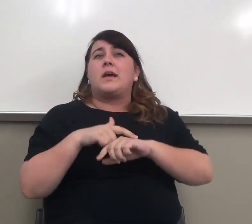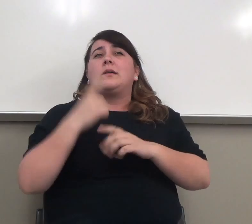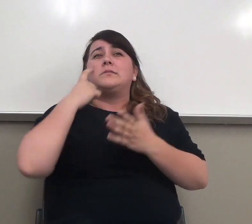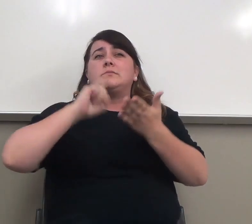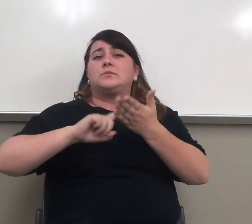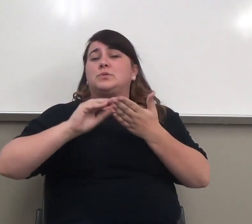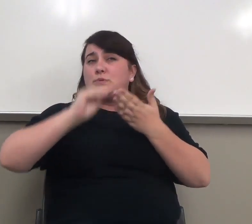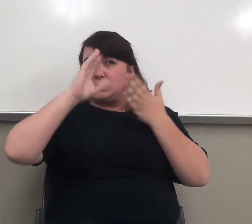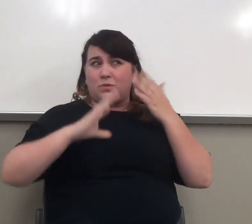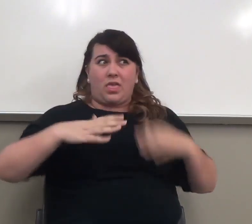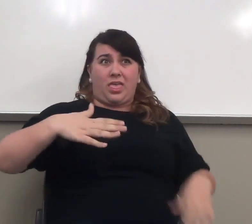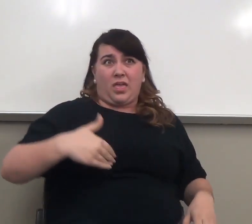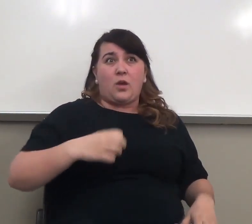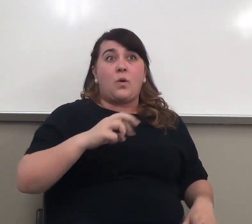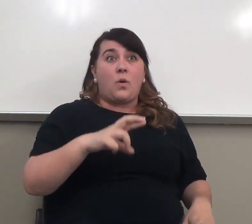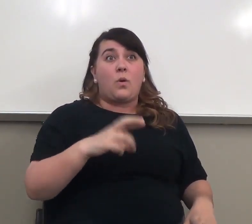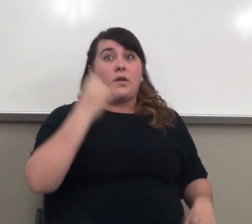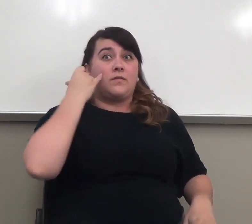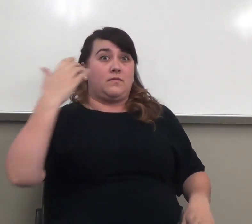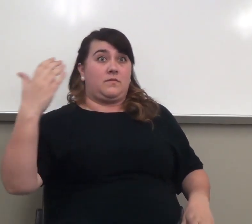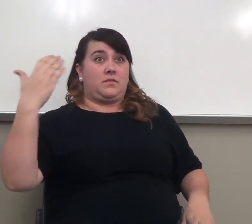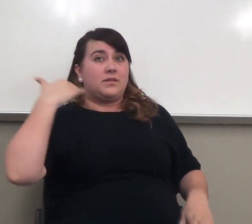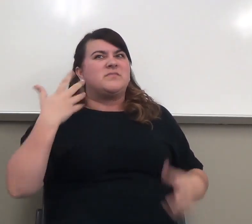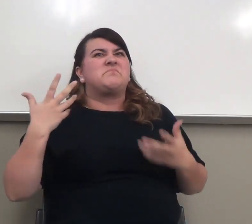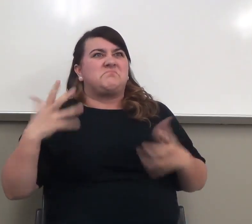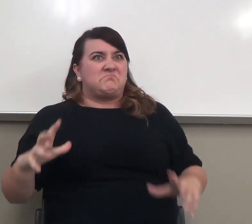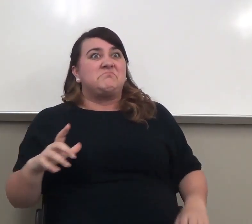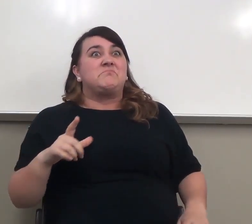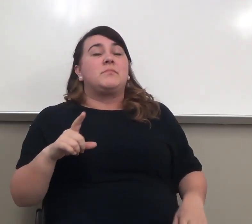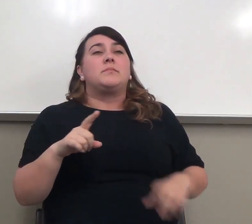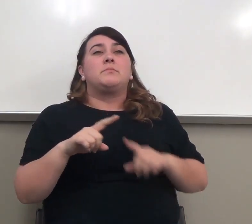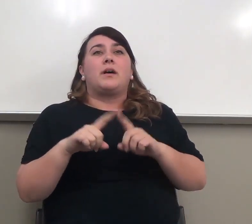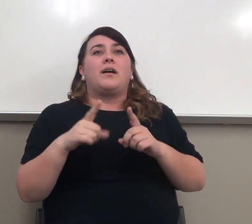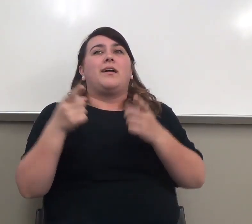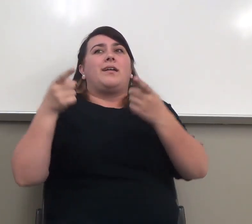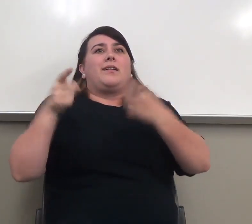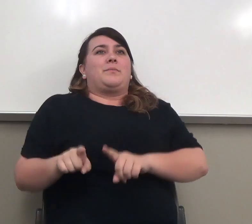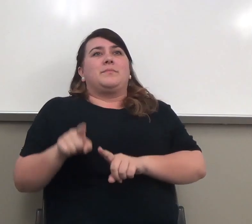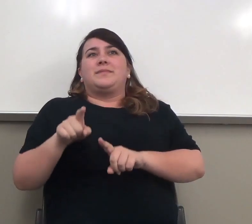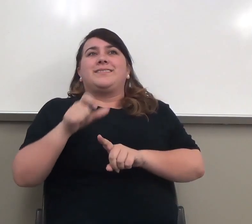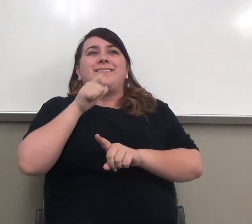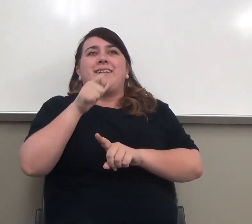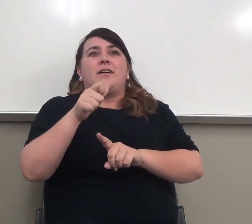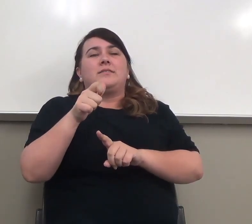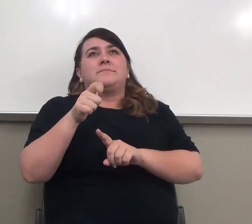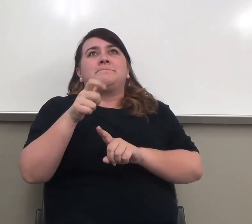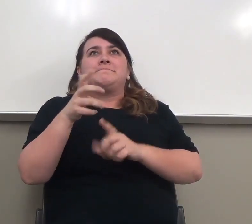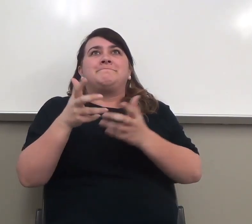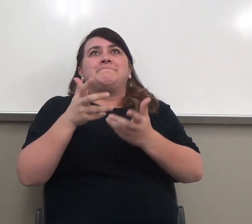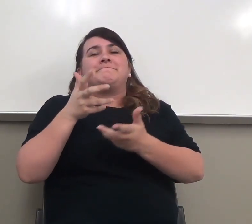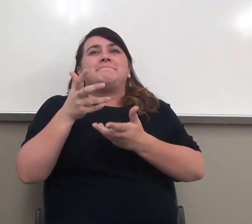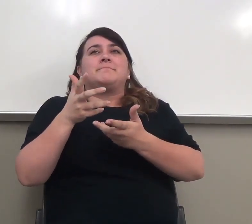they have, sometimes they say, yes, I have done one, but it turns out to not be what a